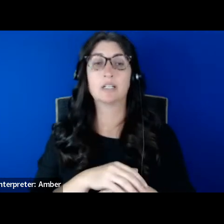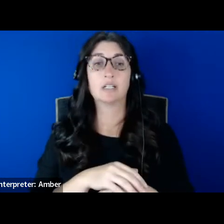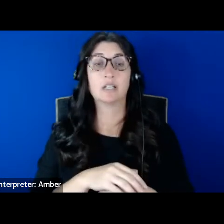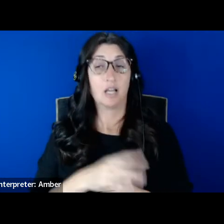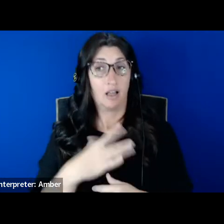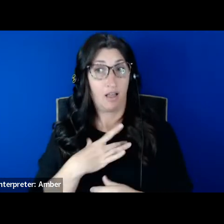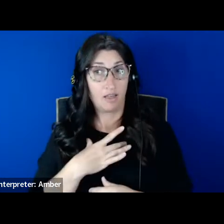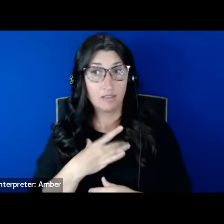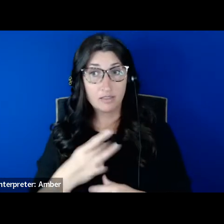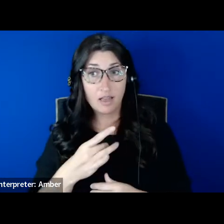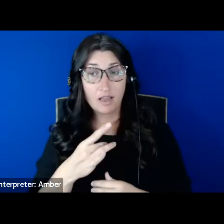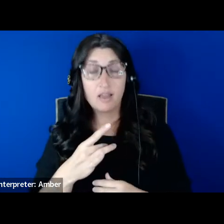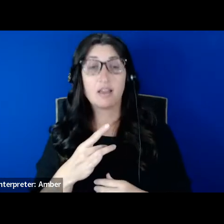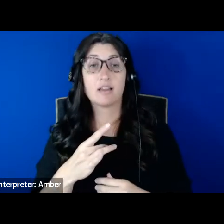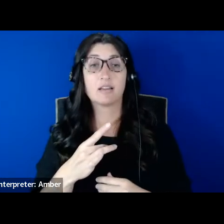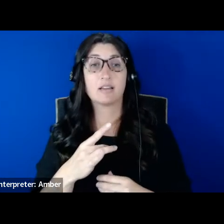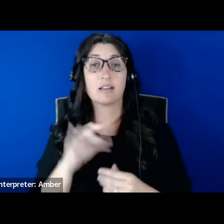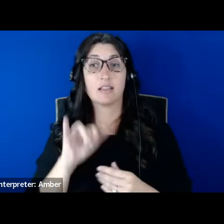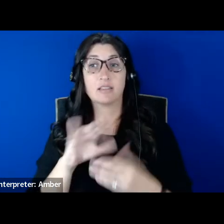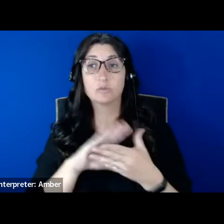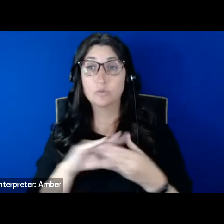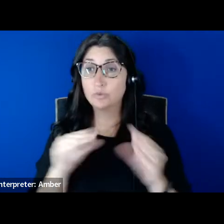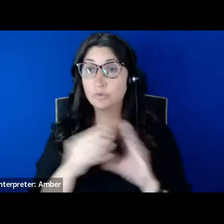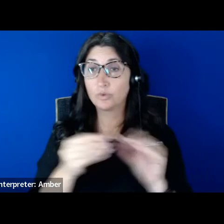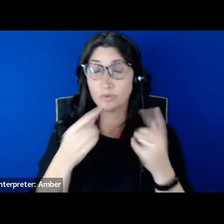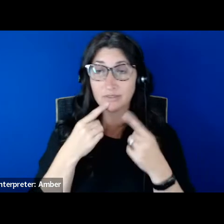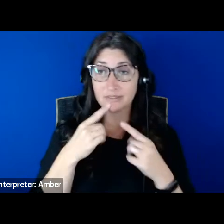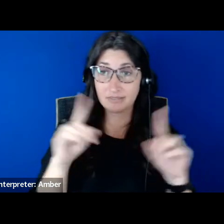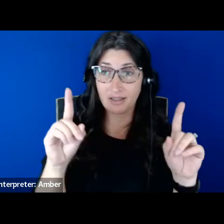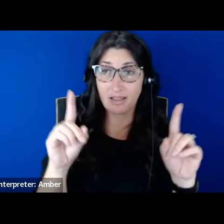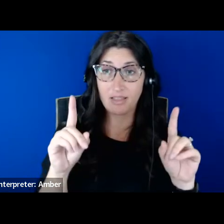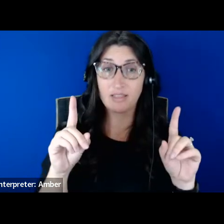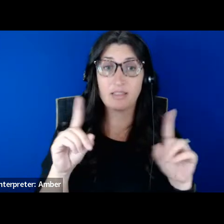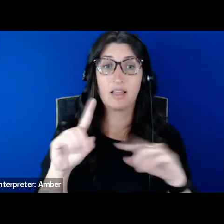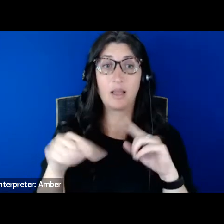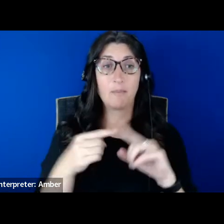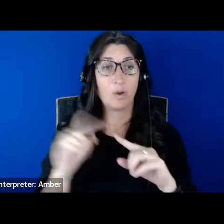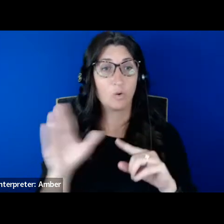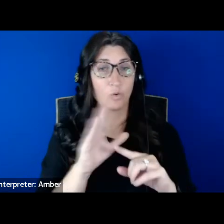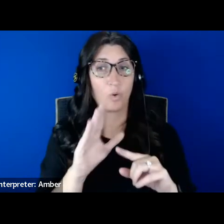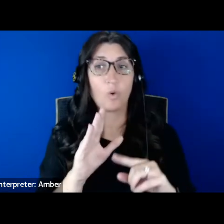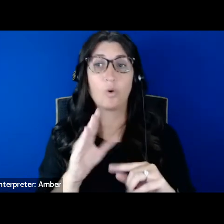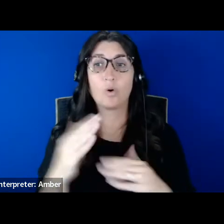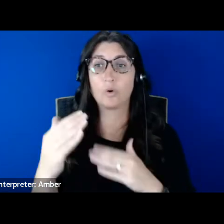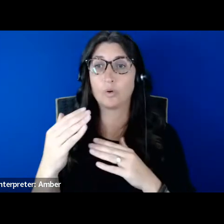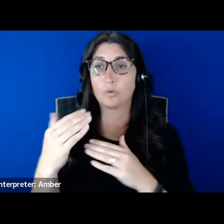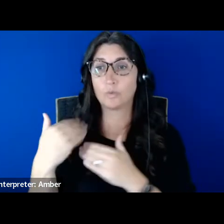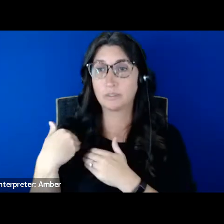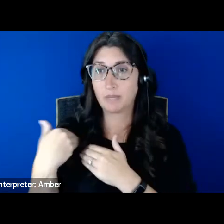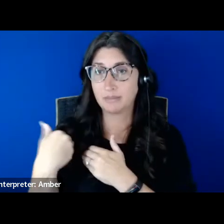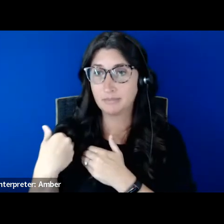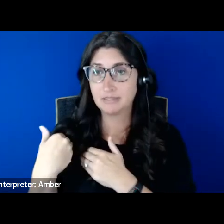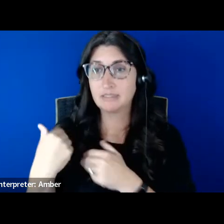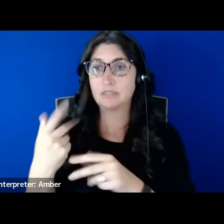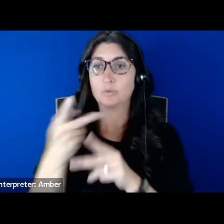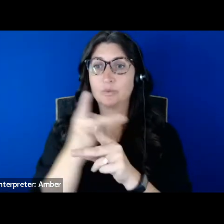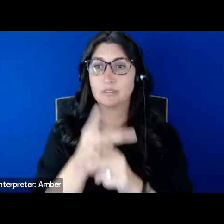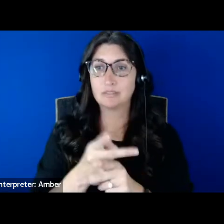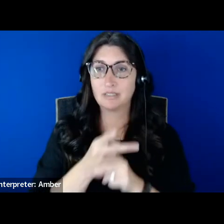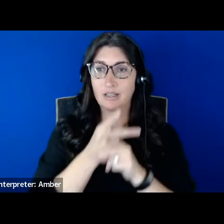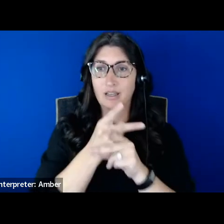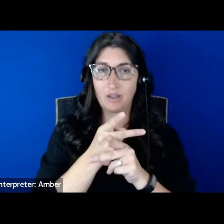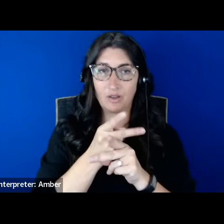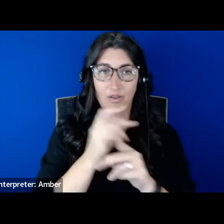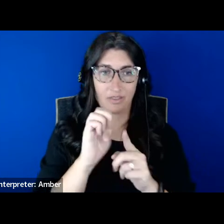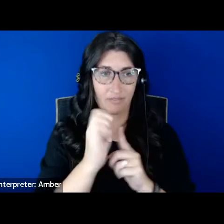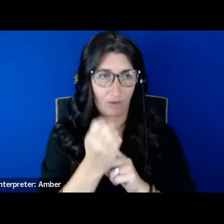like about these stories is the stories tell you about your responsibility to care for the environment, because a lot of the story